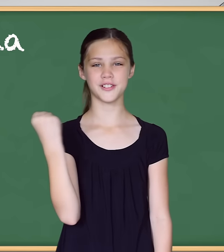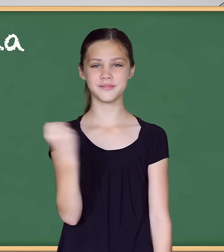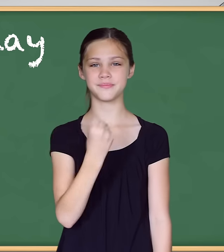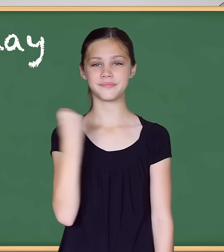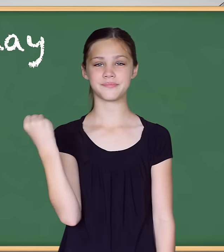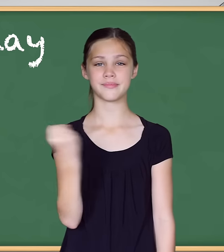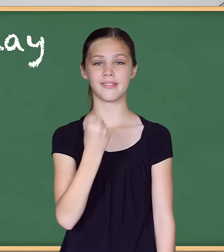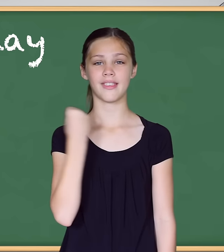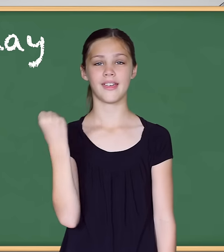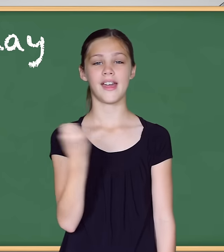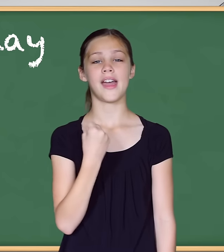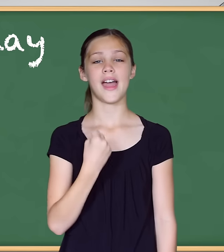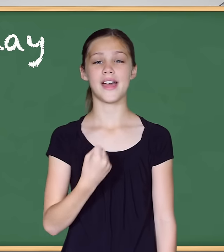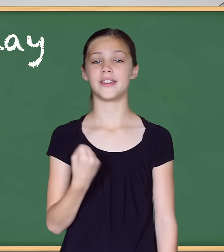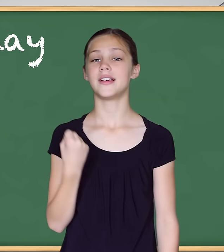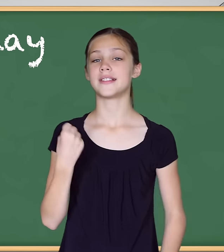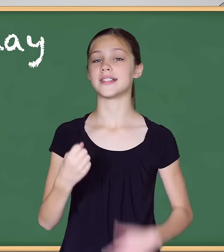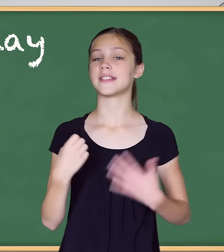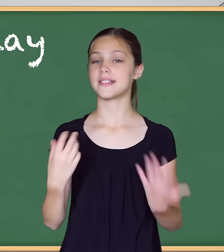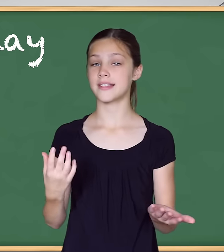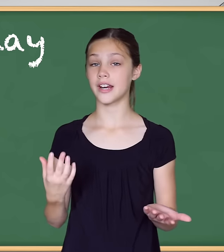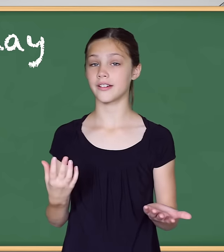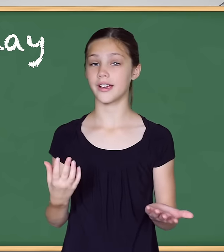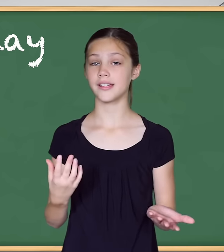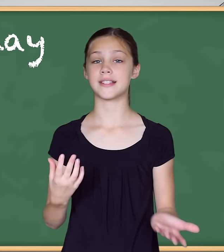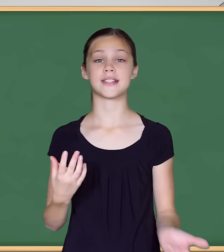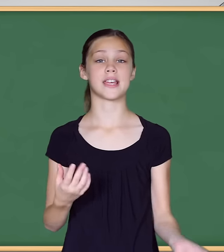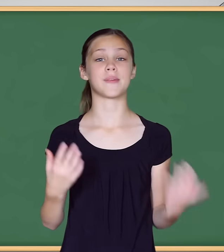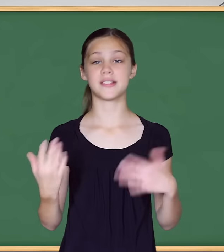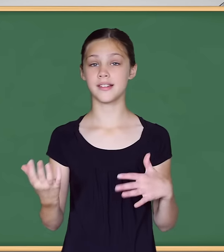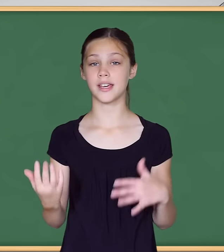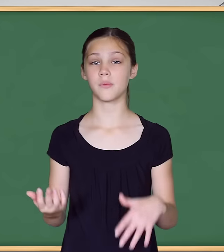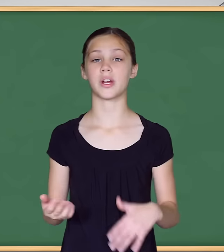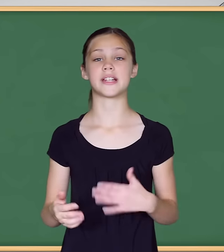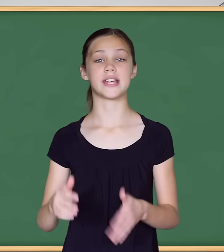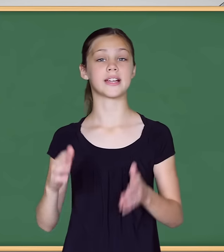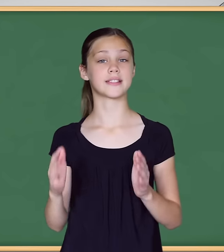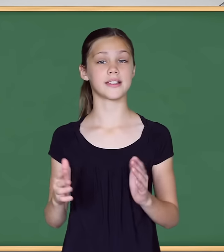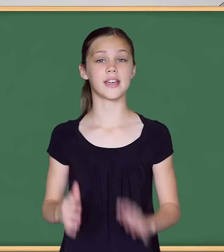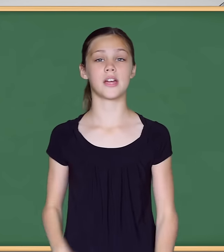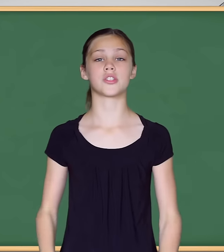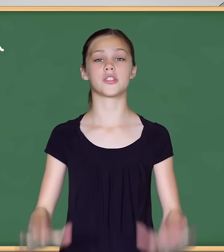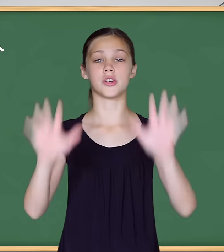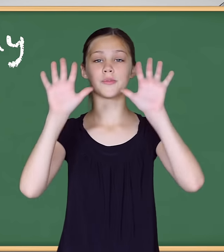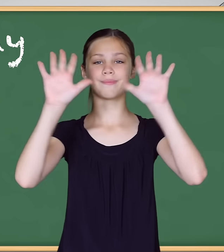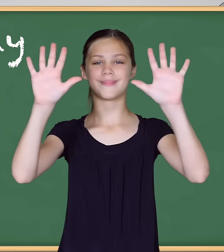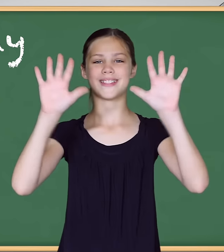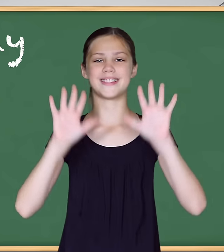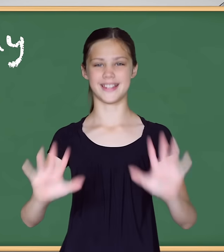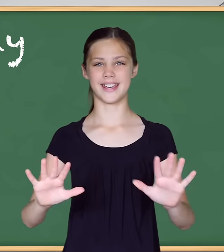circle. And since Saturday is the same as Sunday we're going to take Sunday and just do Sunday.